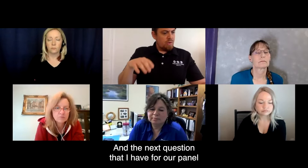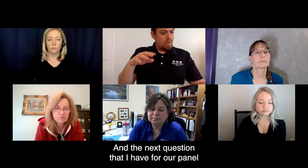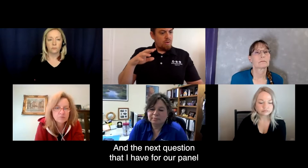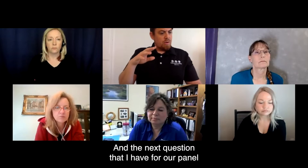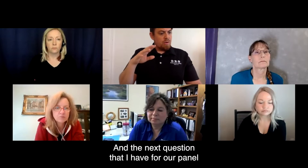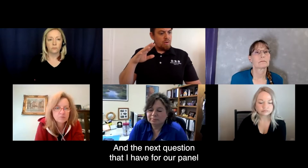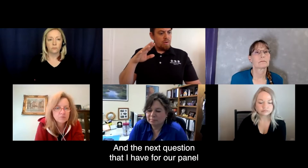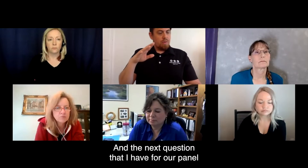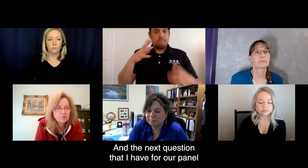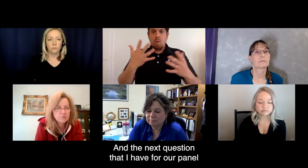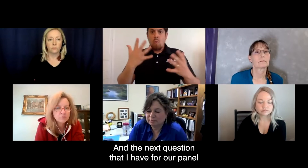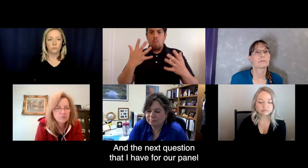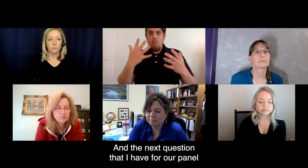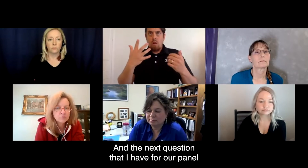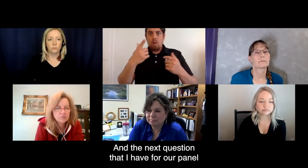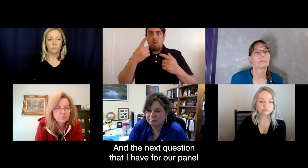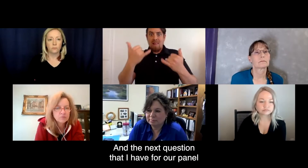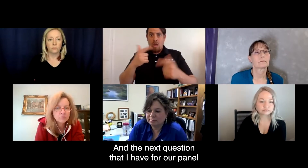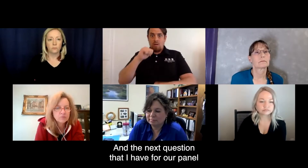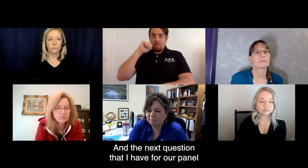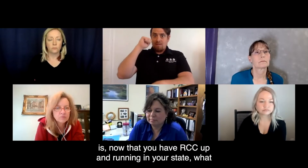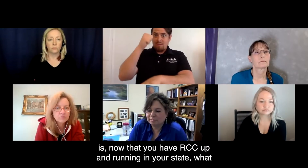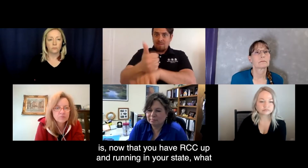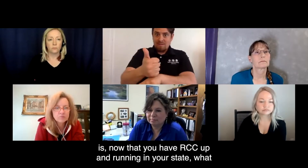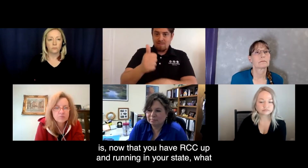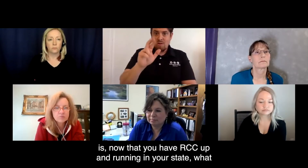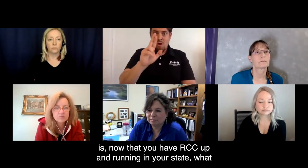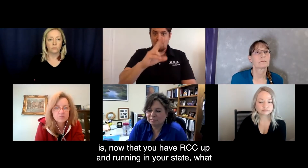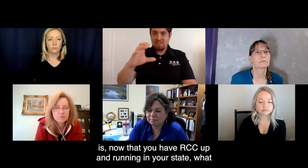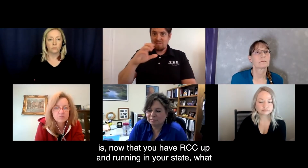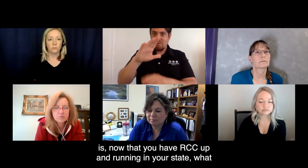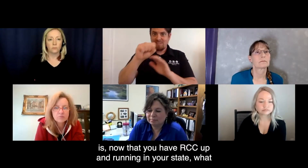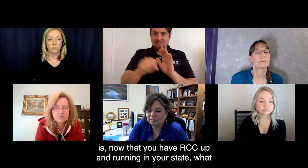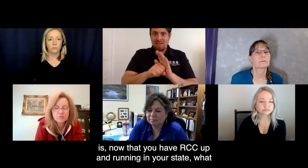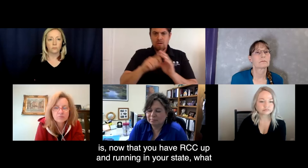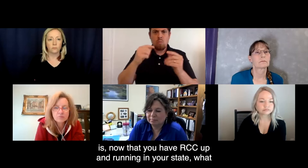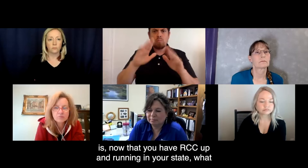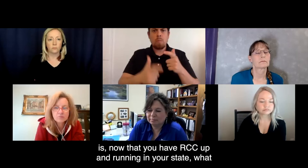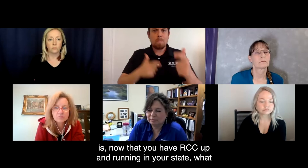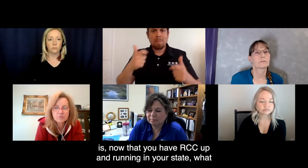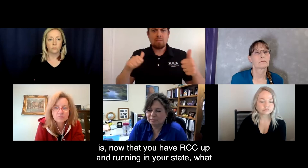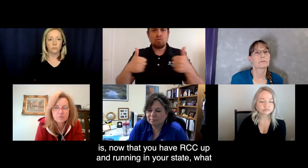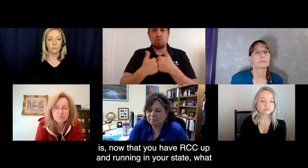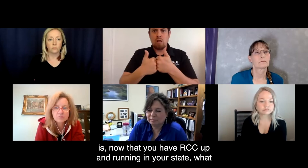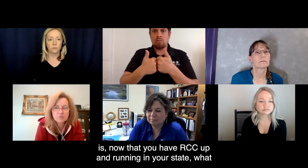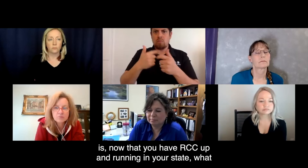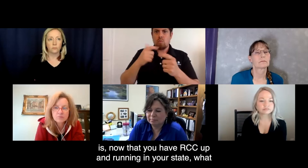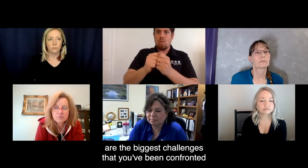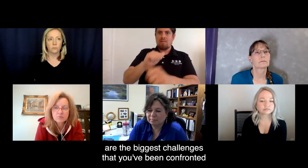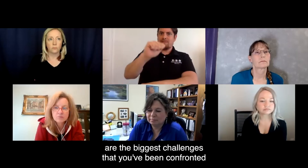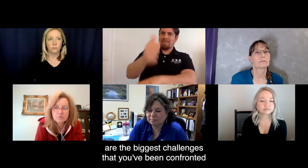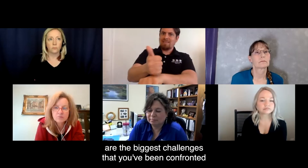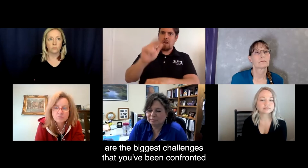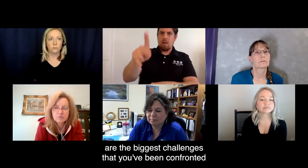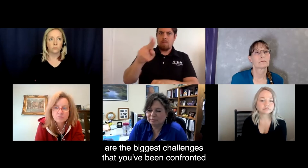that I have for our panel is, now that you have RCC up and running in your state, what